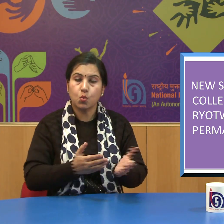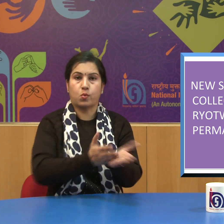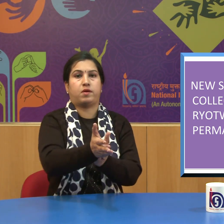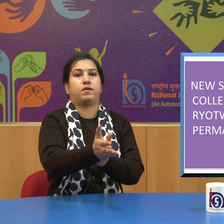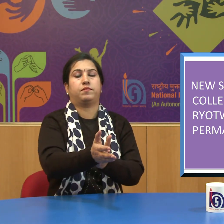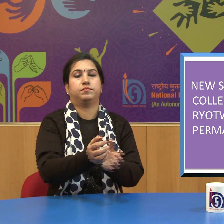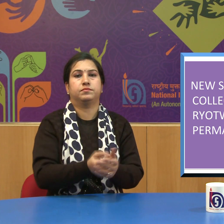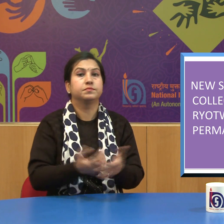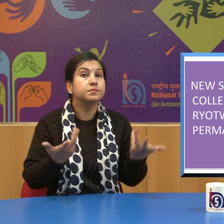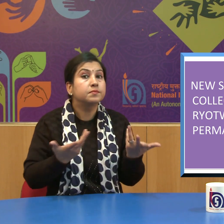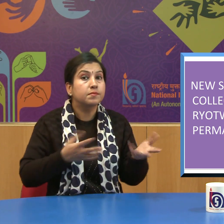For example,